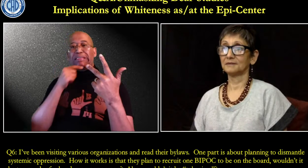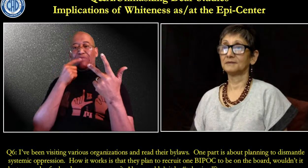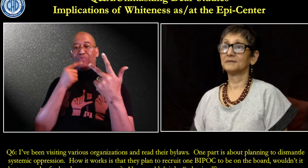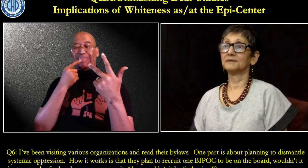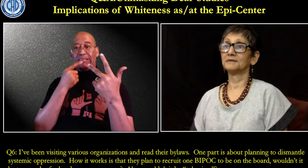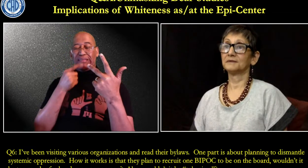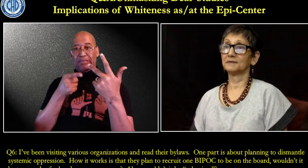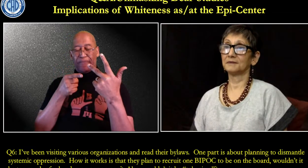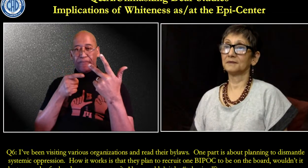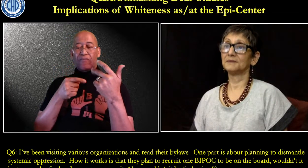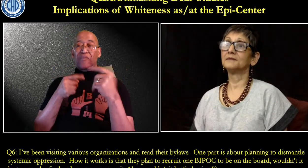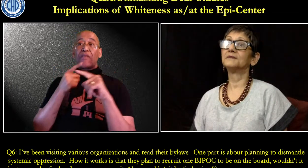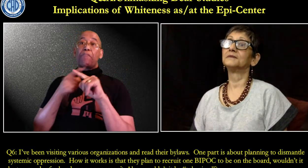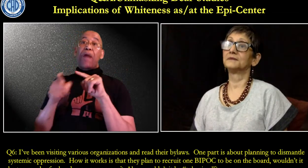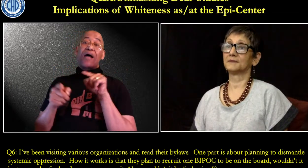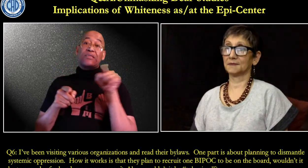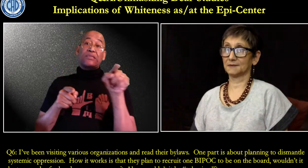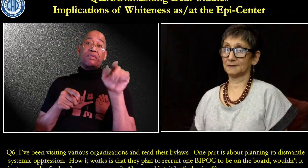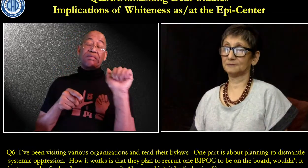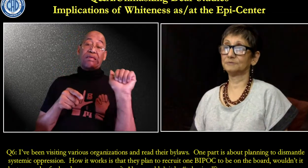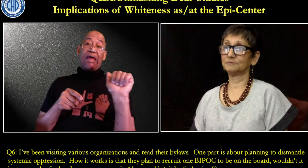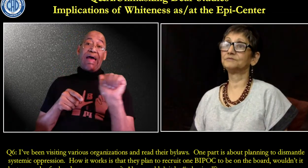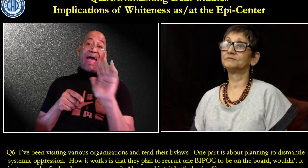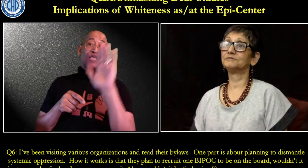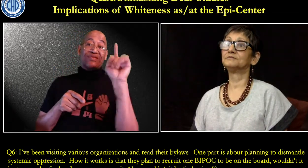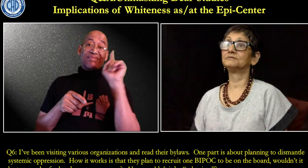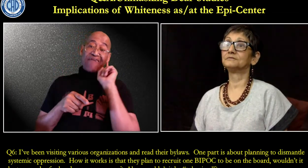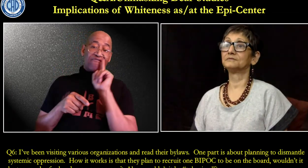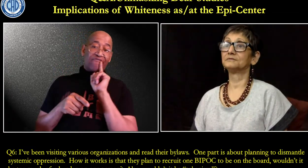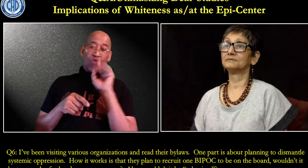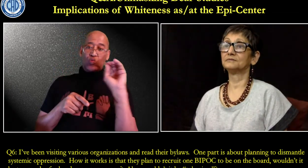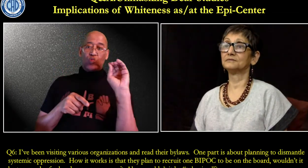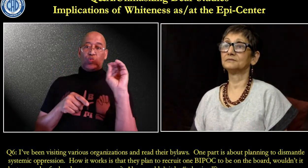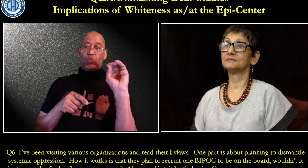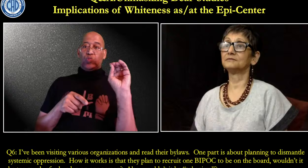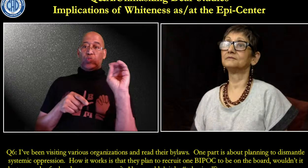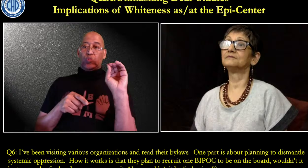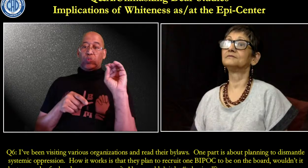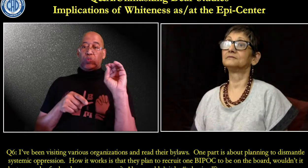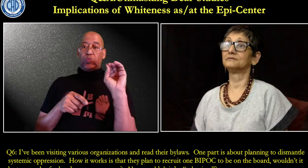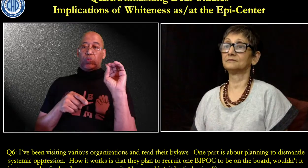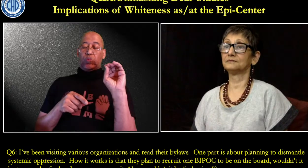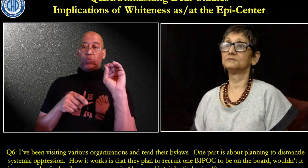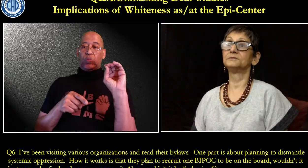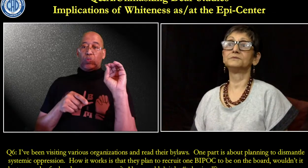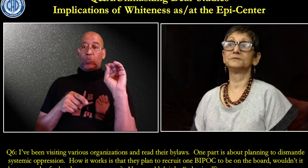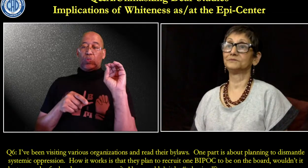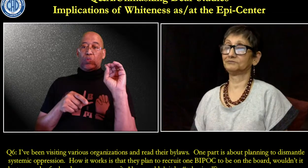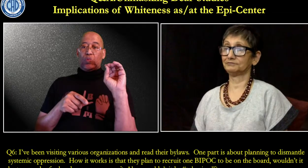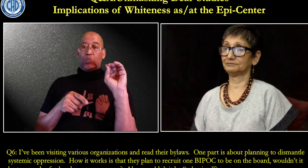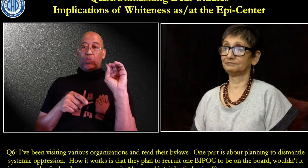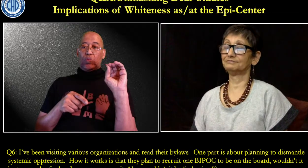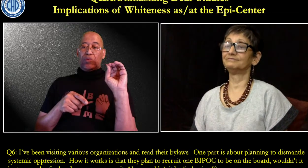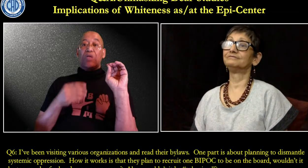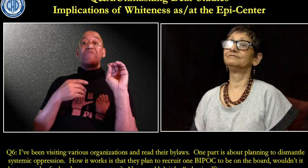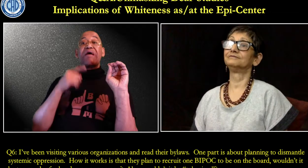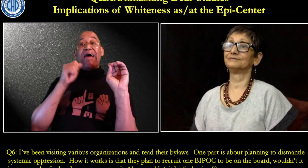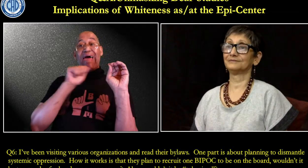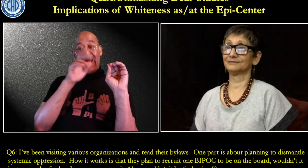Two others that are hearing, two or three others that are hearing. There's no Asian deaf.